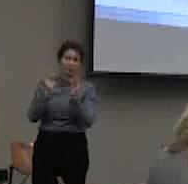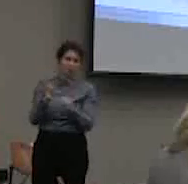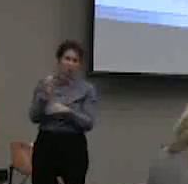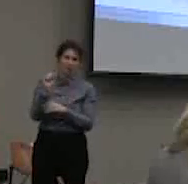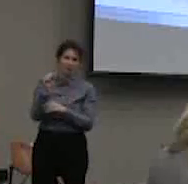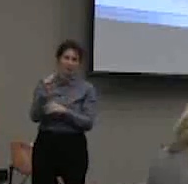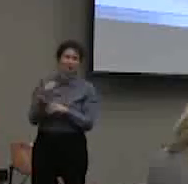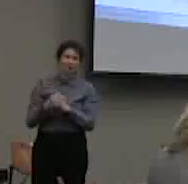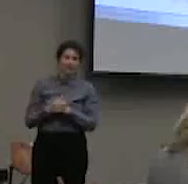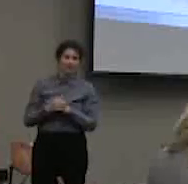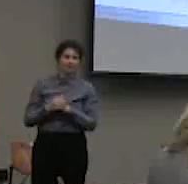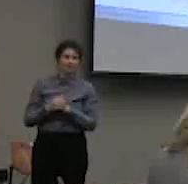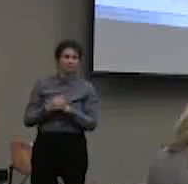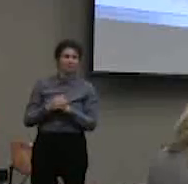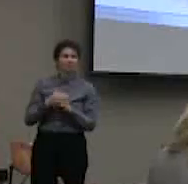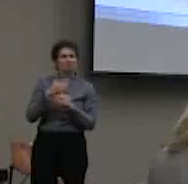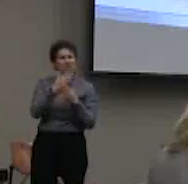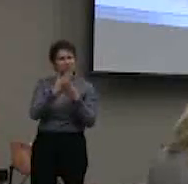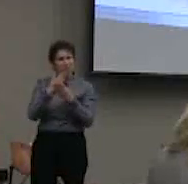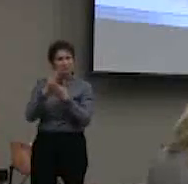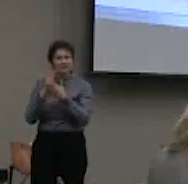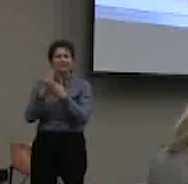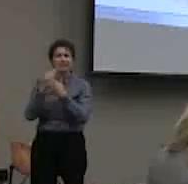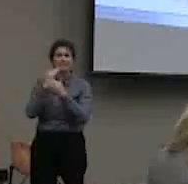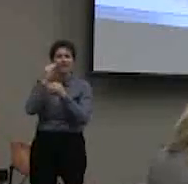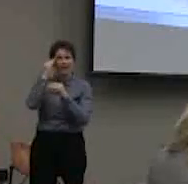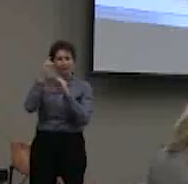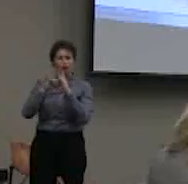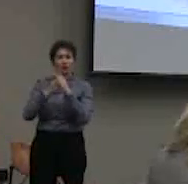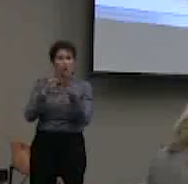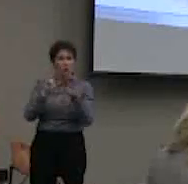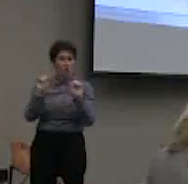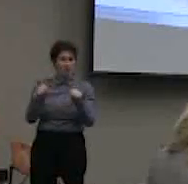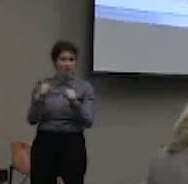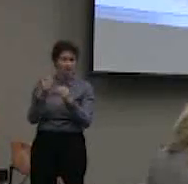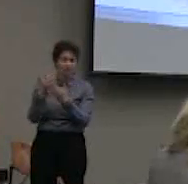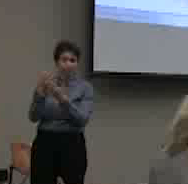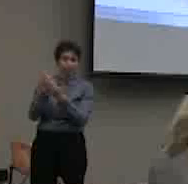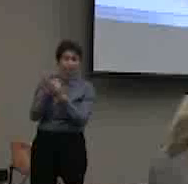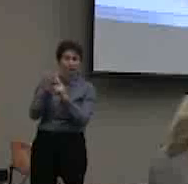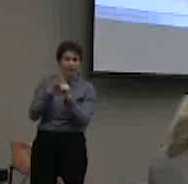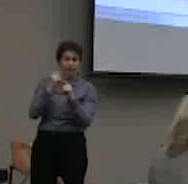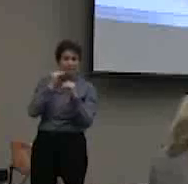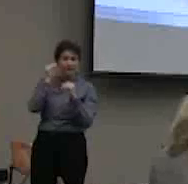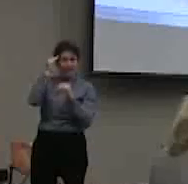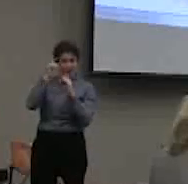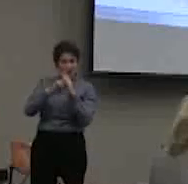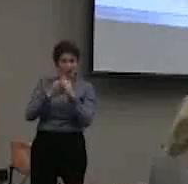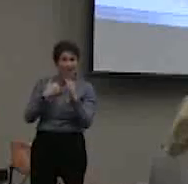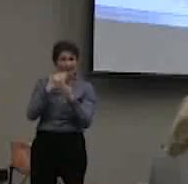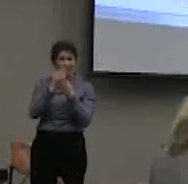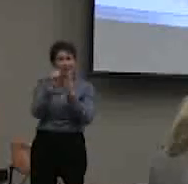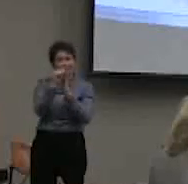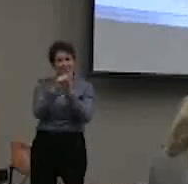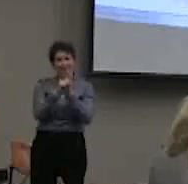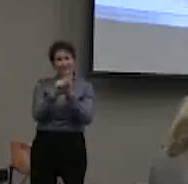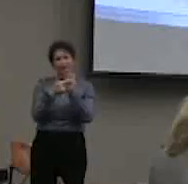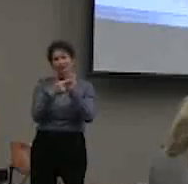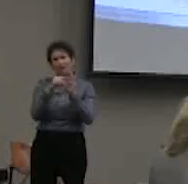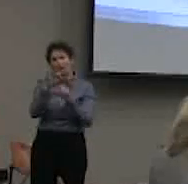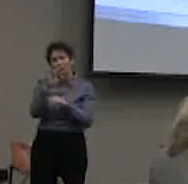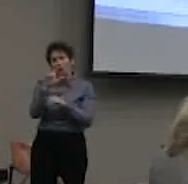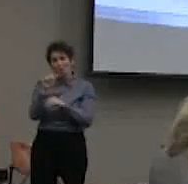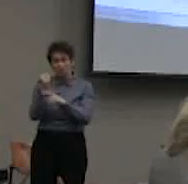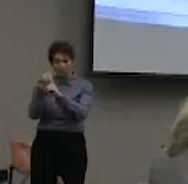say there are elements of Head Start that do this that we can learn from. And there are states like Florida, for example, that